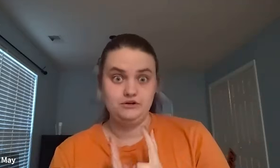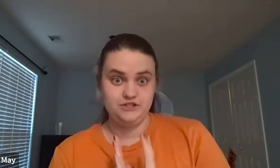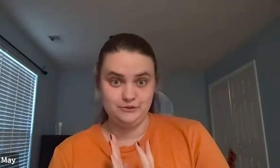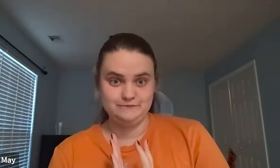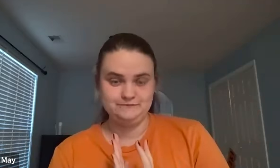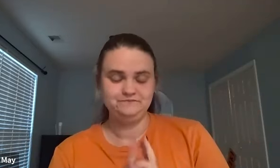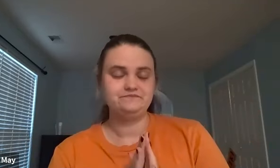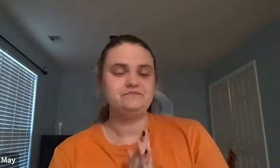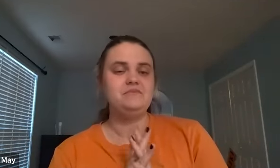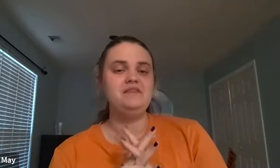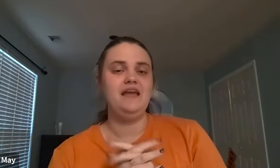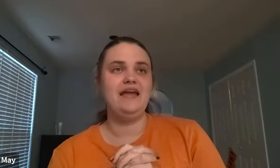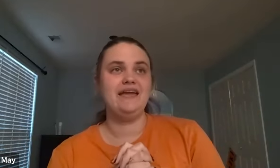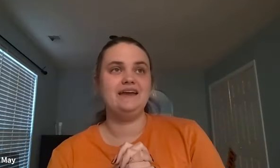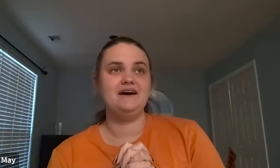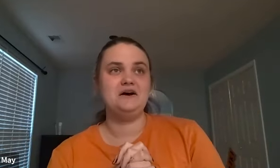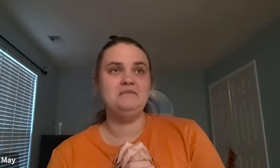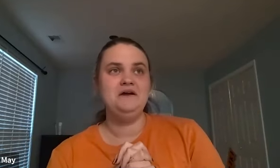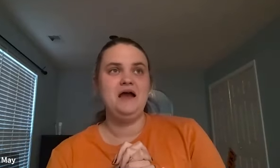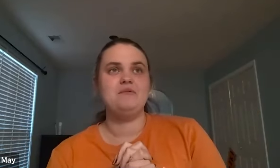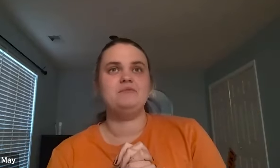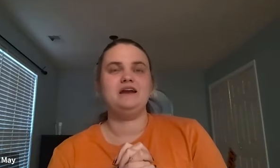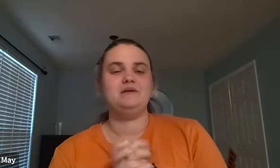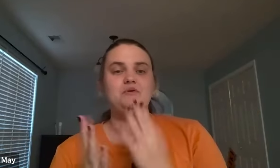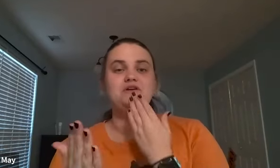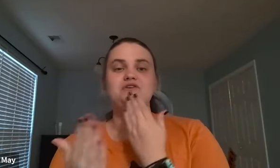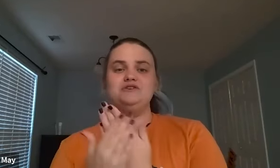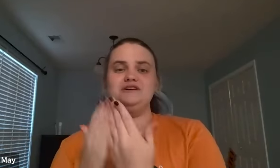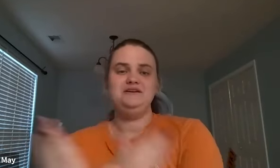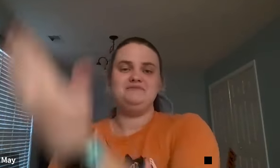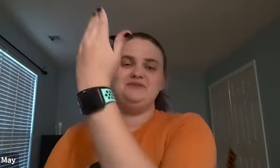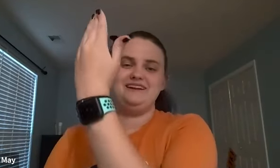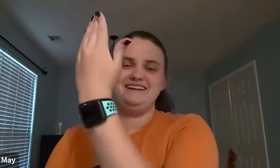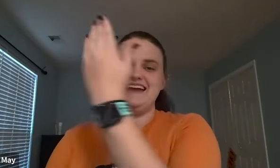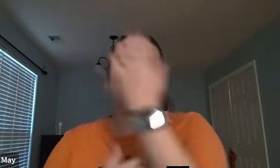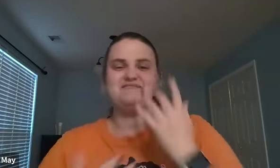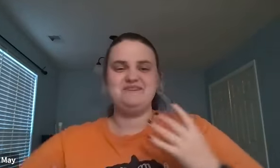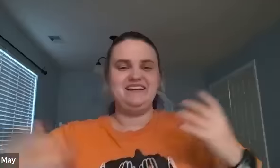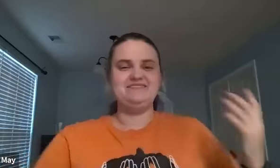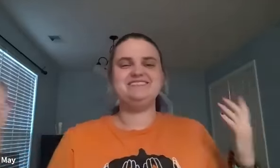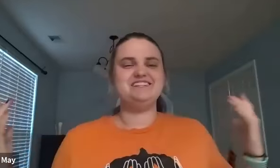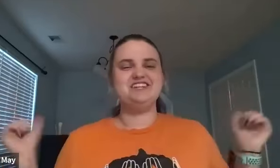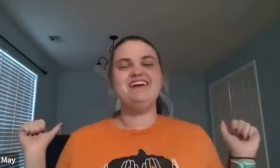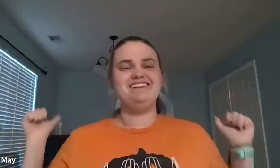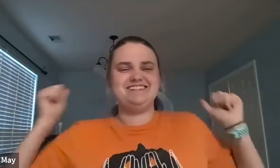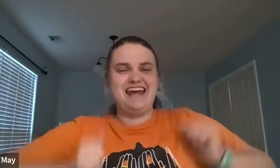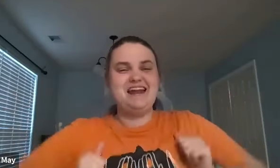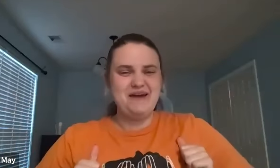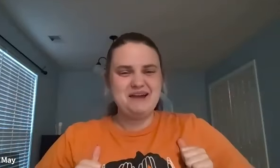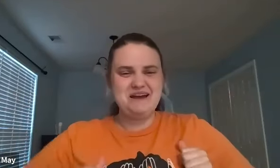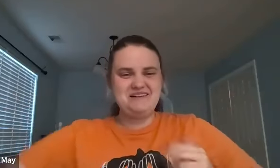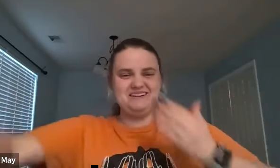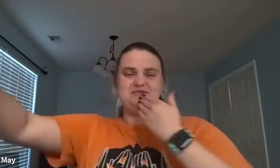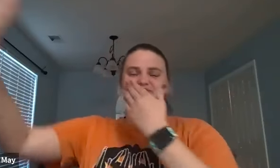two. And I remember I kept going, good morning to everybody. And it was such a challenge because I had a backpack on. So I'm just